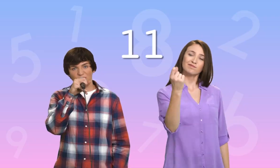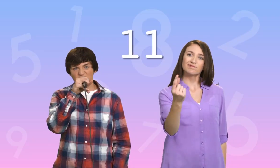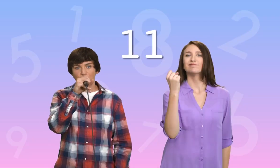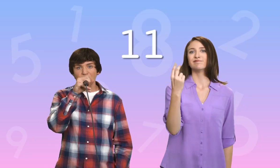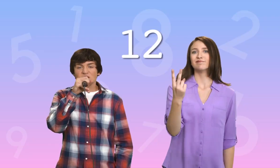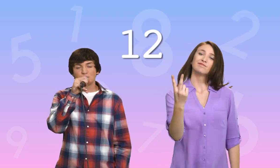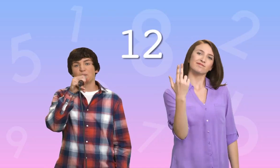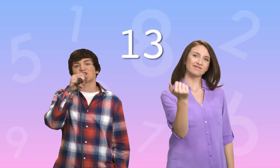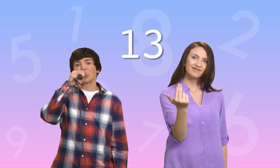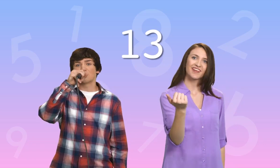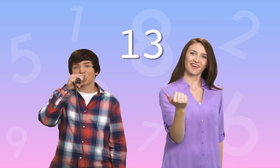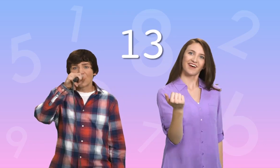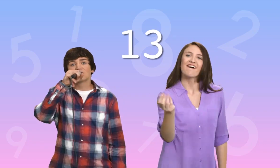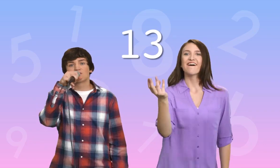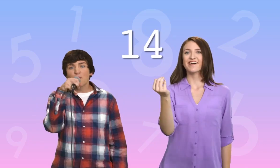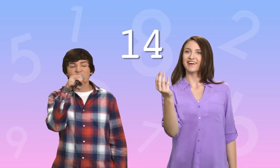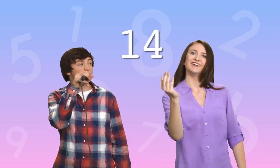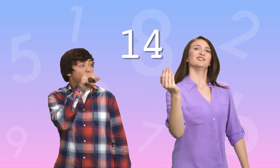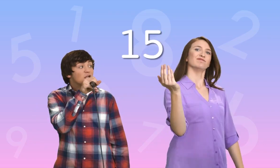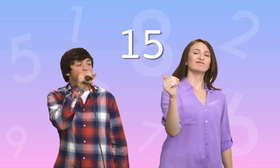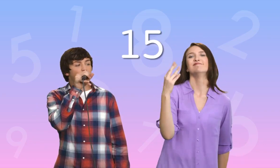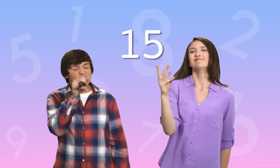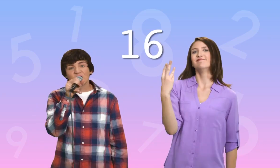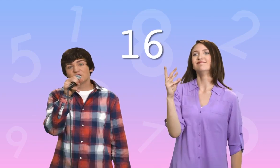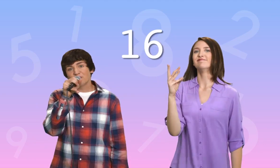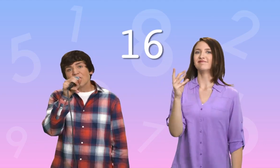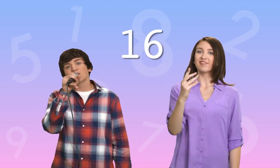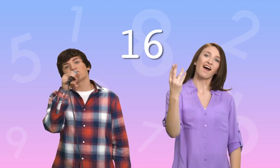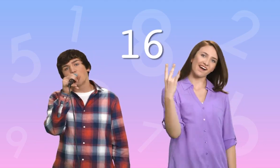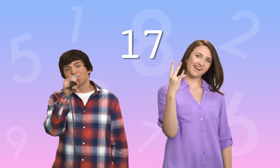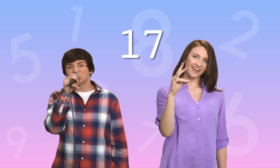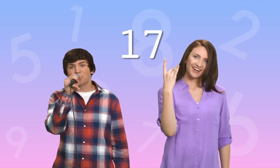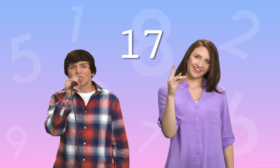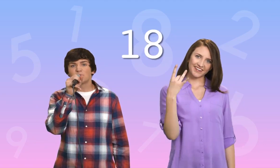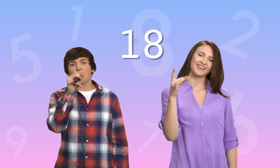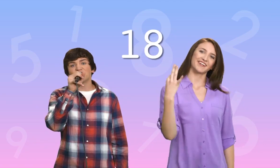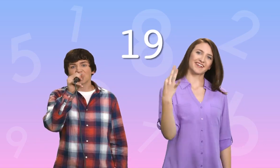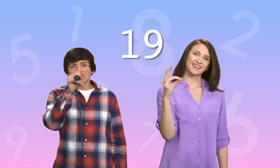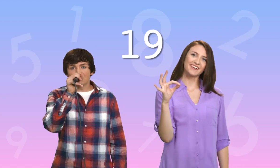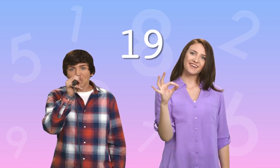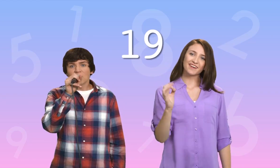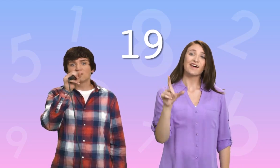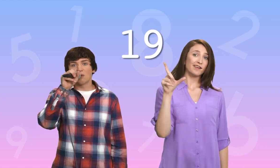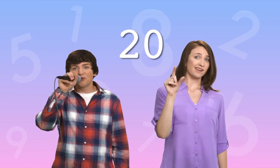11, 12, 13, 14, 15, 16, 17, 18, 19,